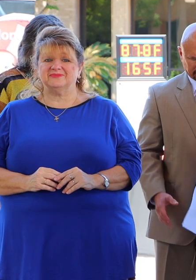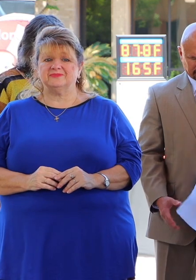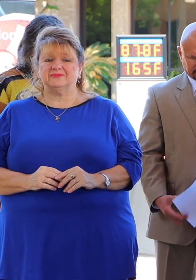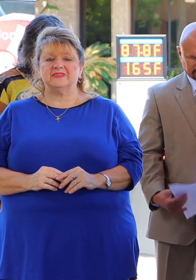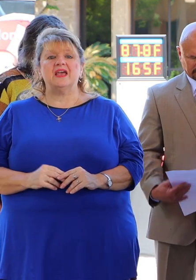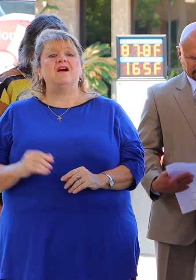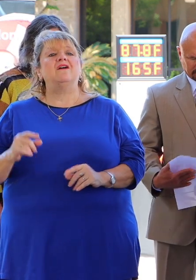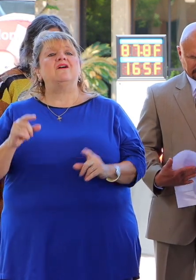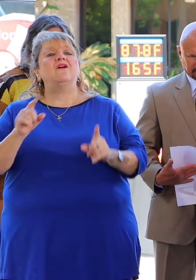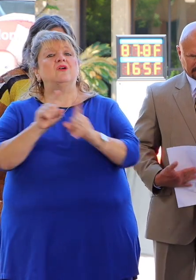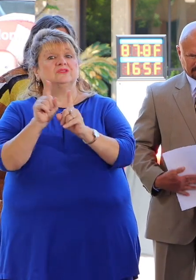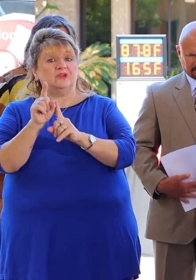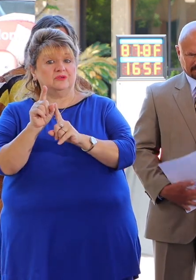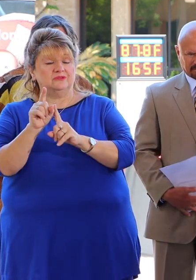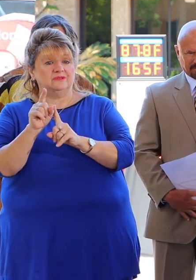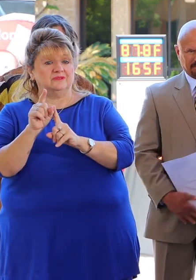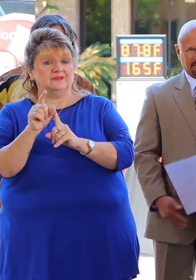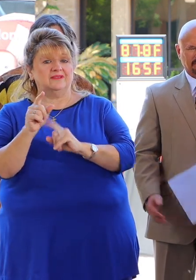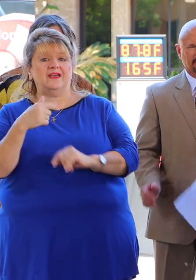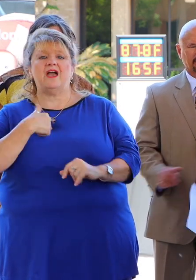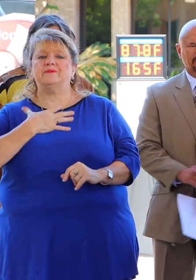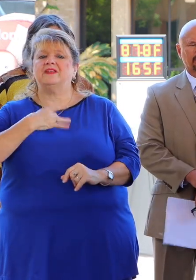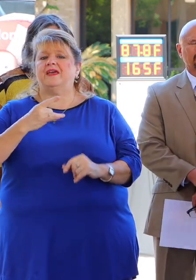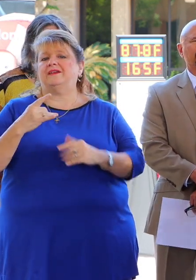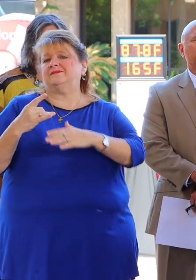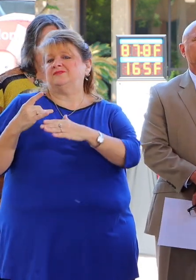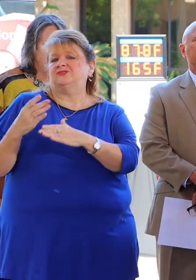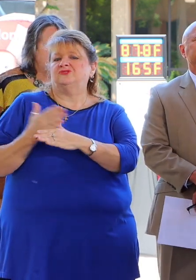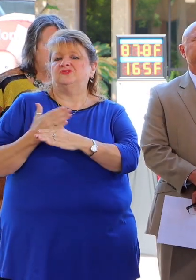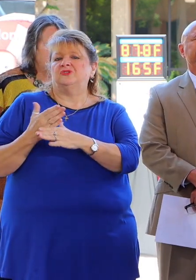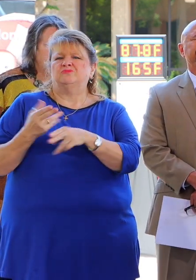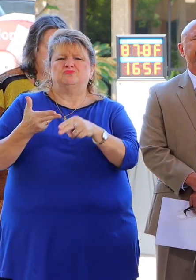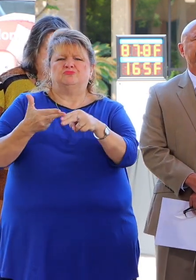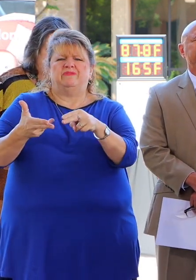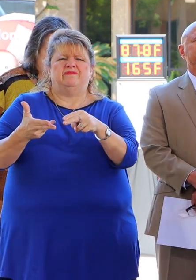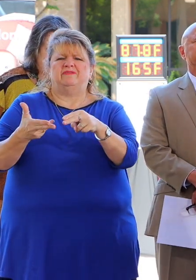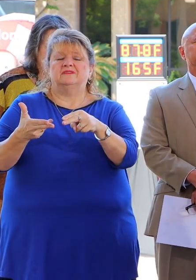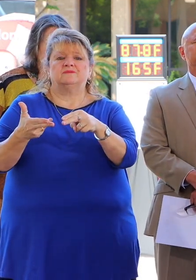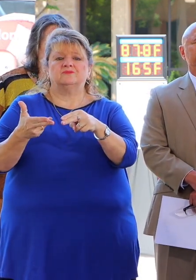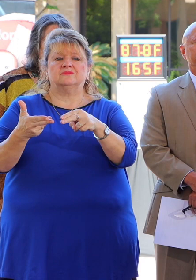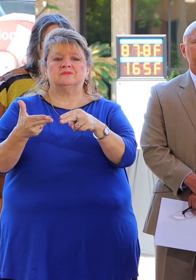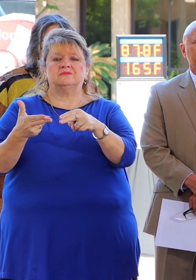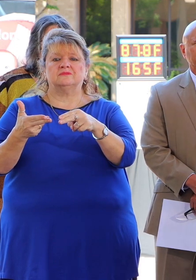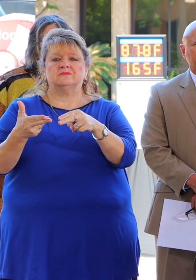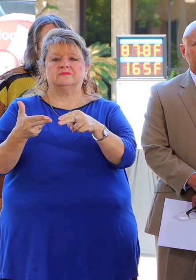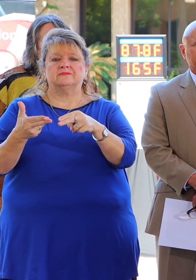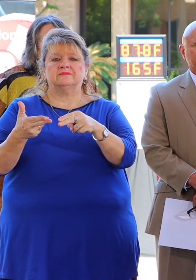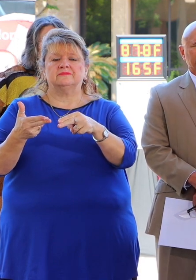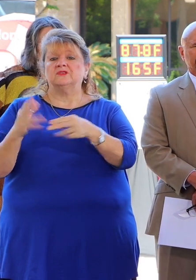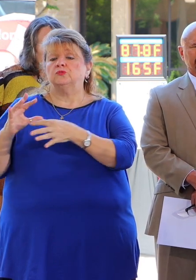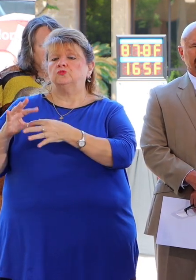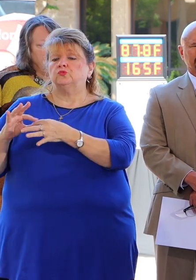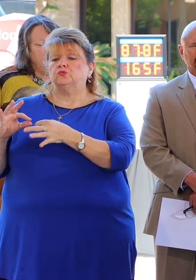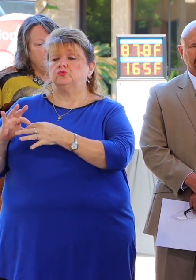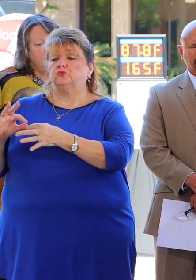If I may, I'd like to share just a very brief anonymous